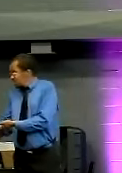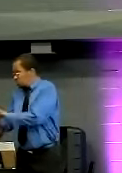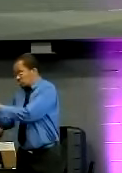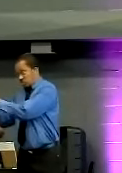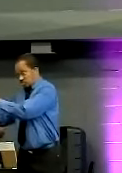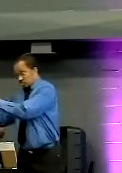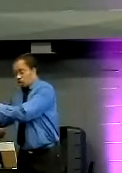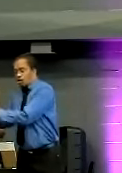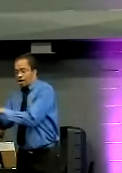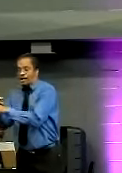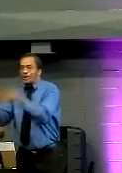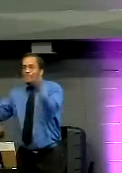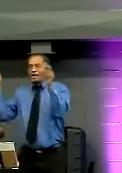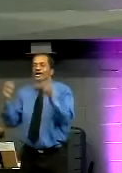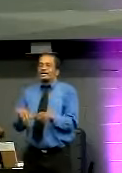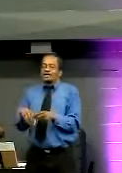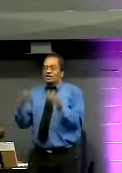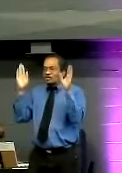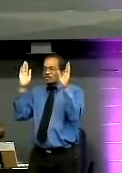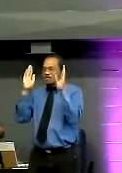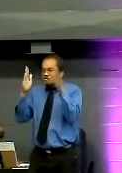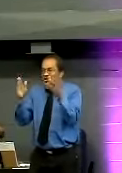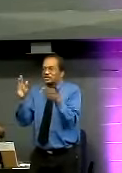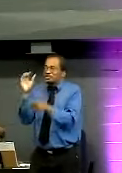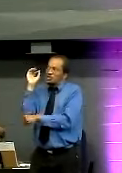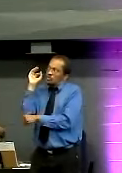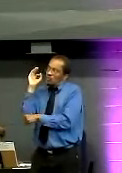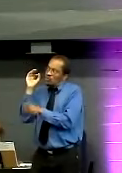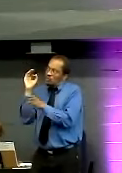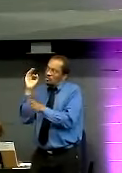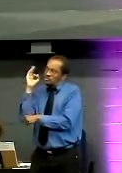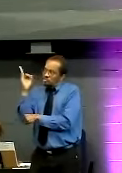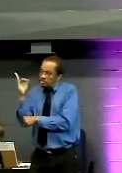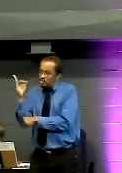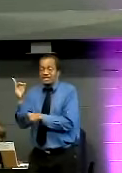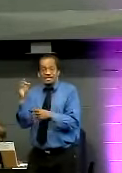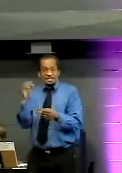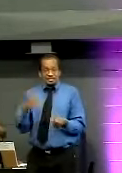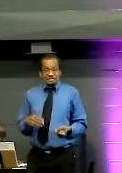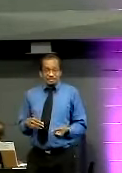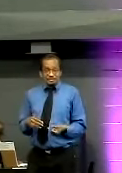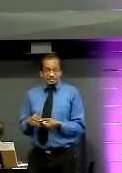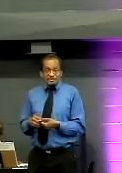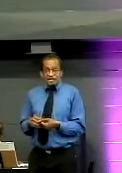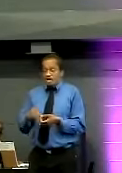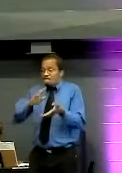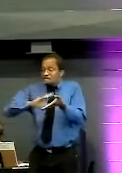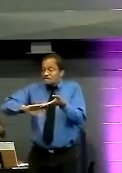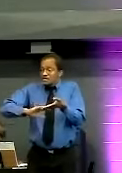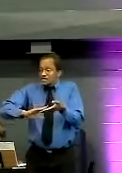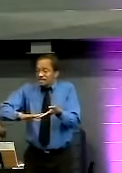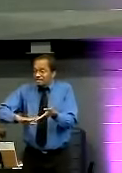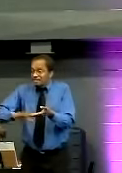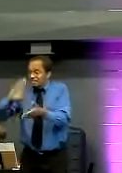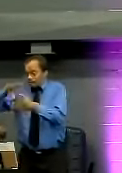the main idea of the sermon, right? I just want to say it, and then we'll get to the word. The main idea of this sermon is simply this, that forgiveness is such